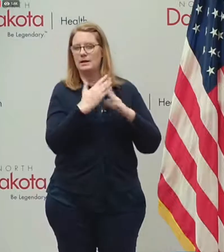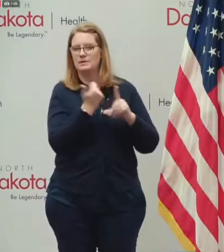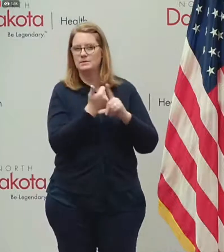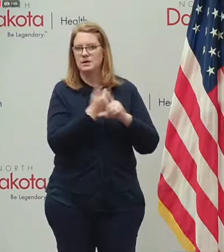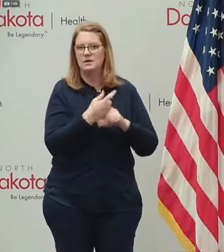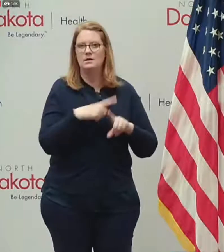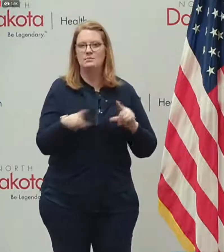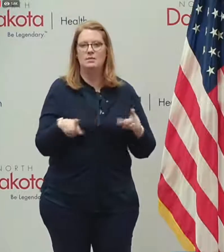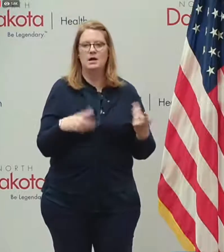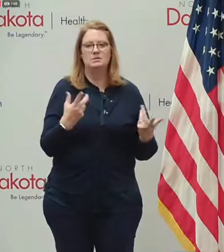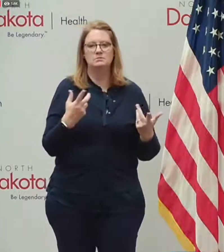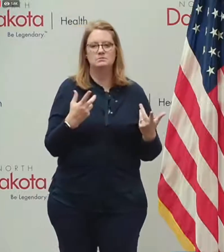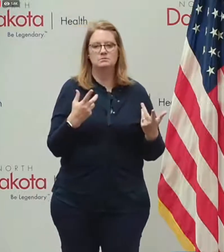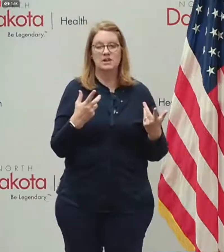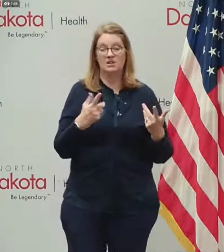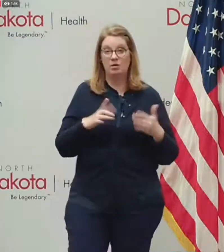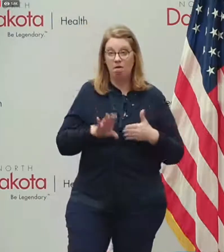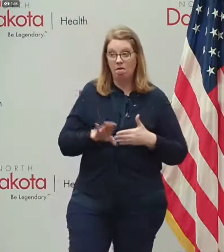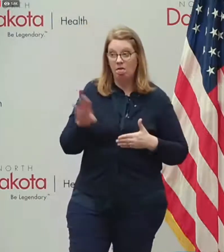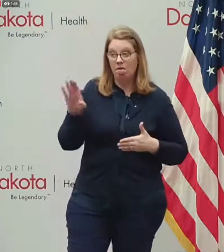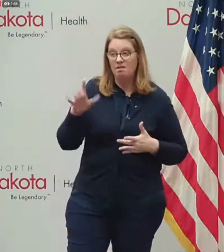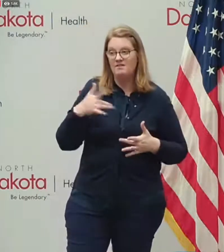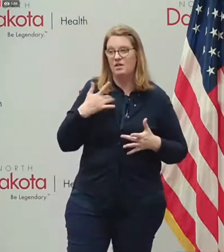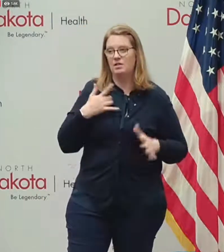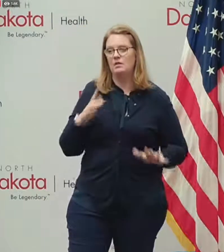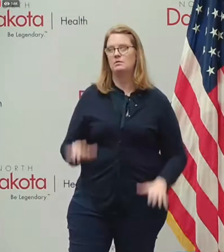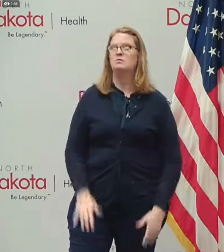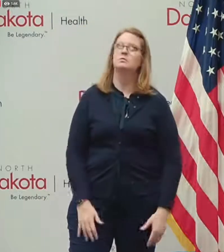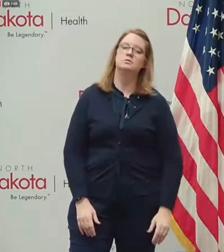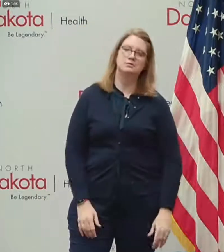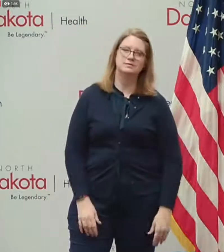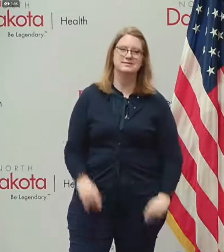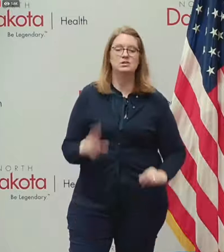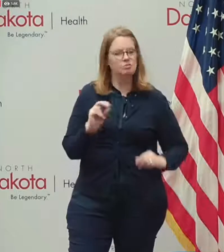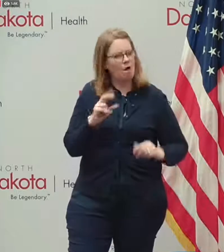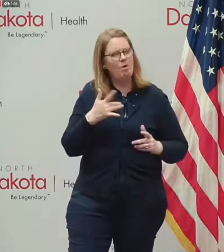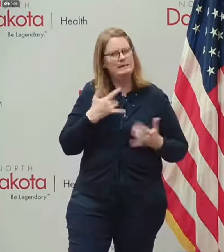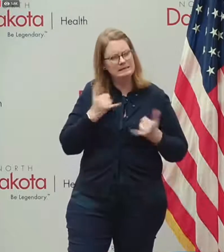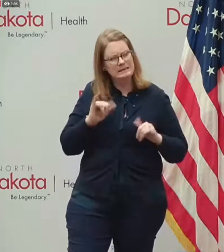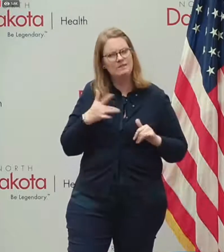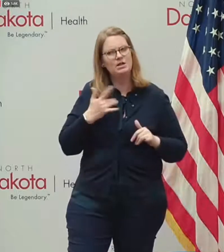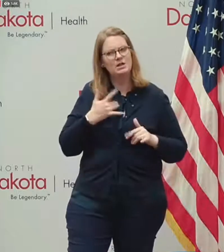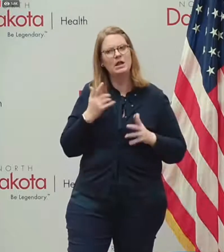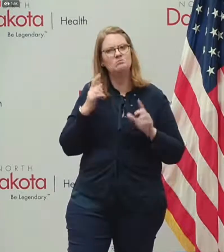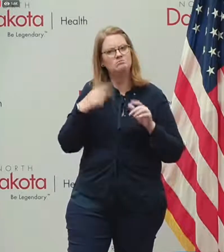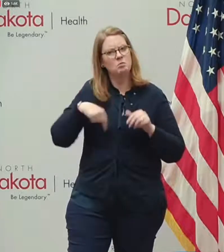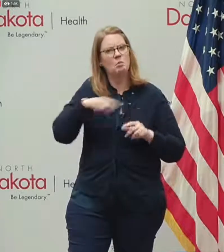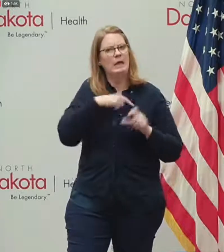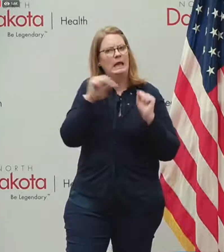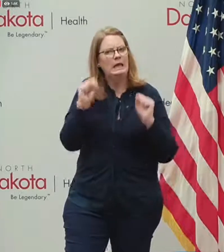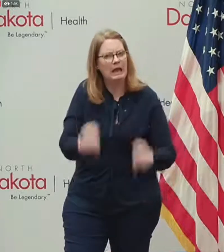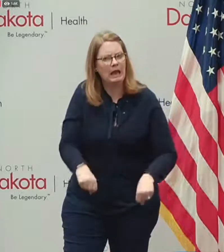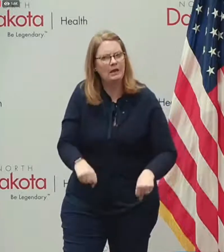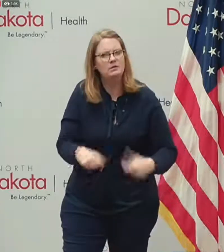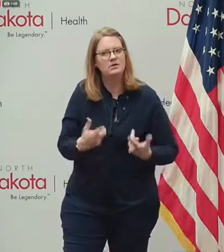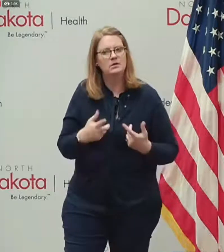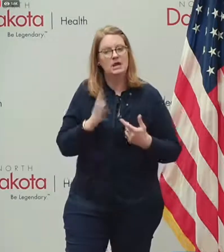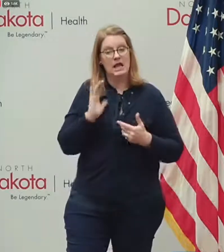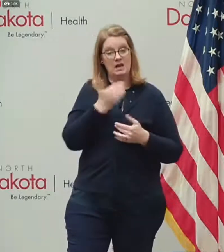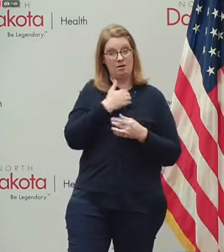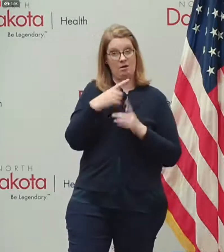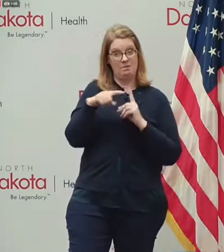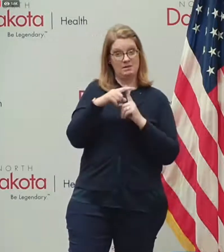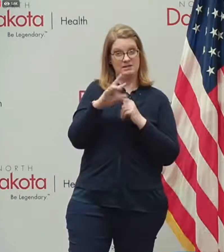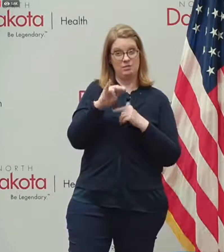the progress that we're going. And I take again back to positivity rate. When I see our rate, being a third of what some